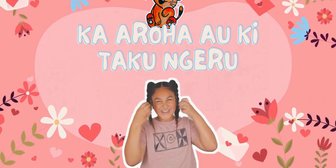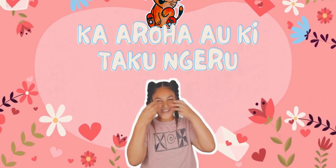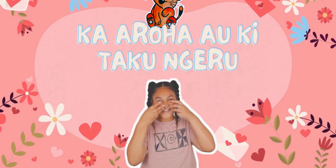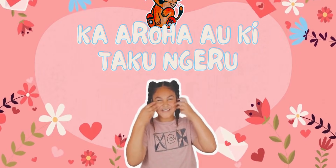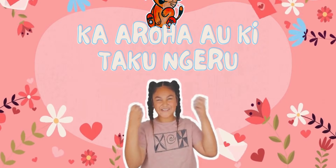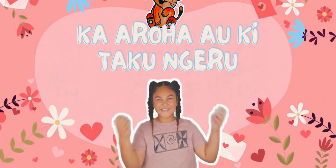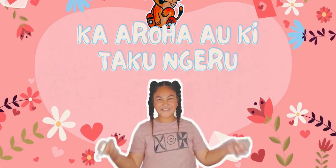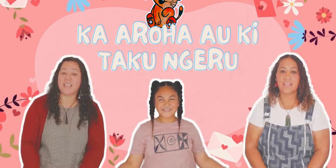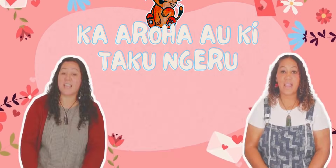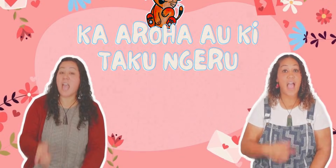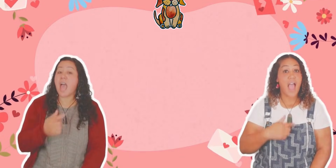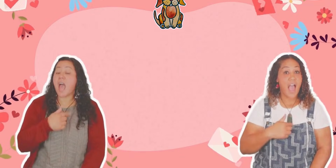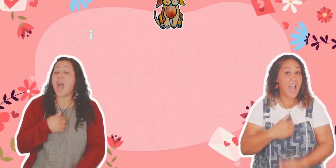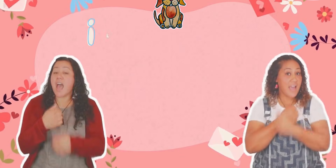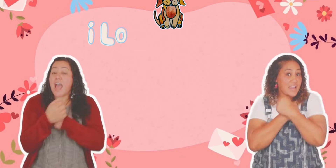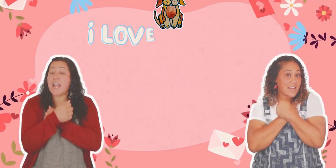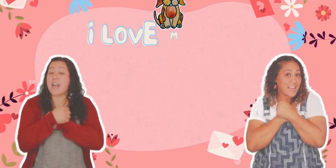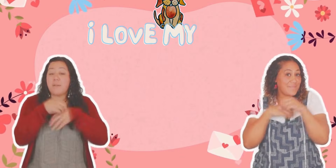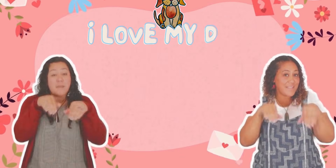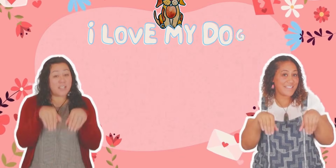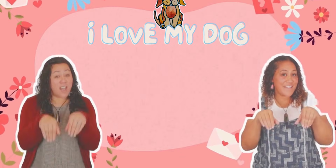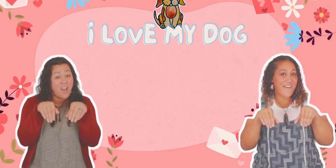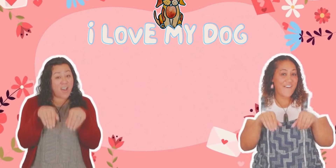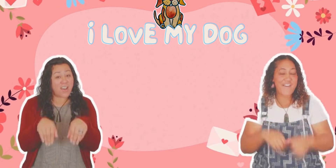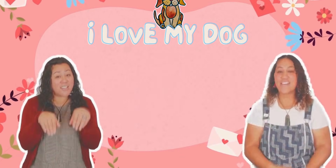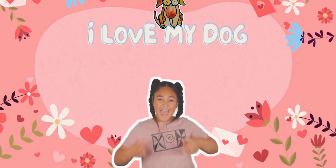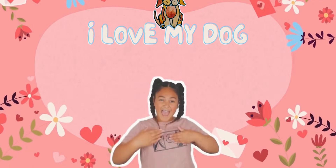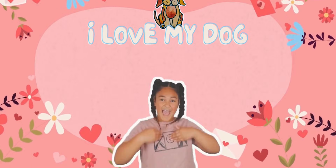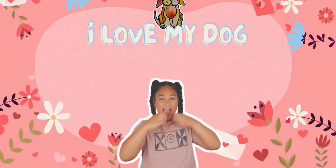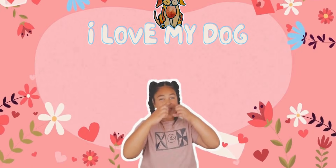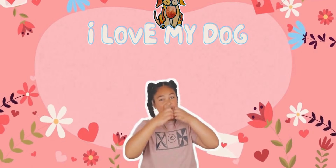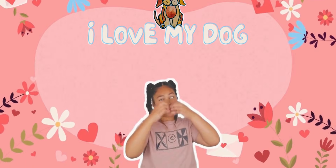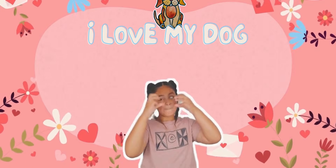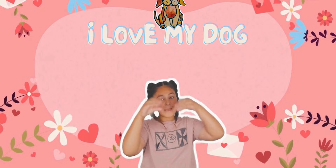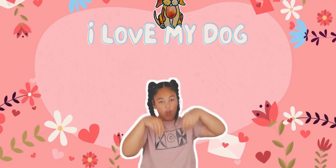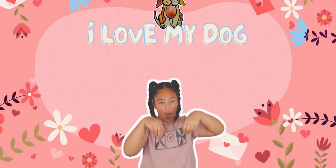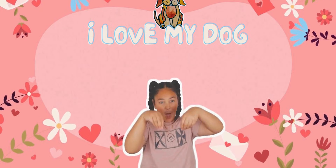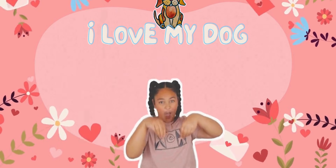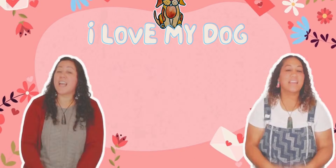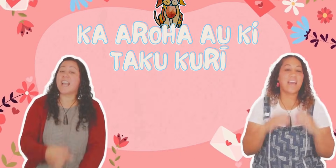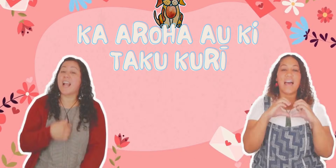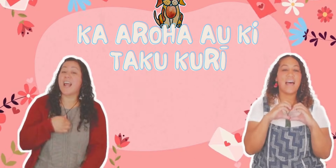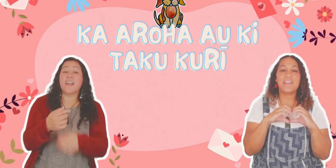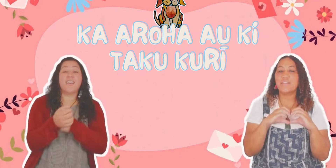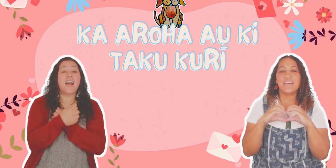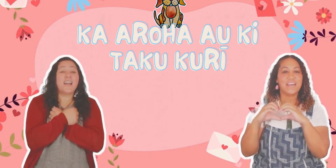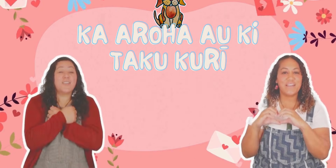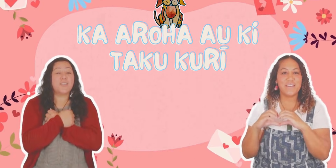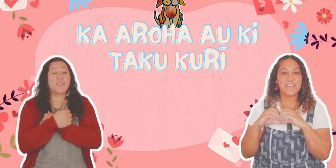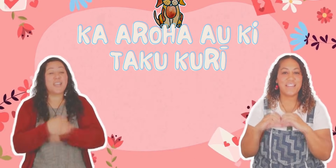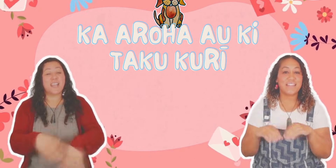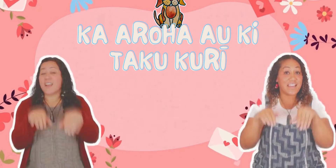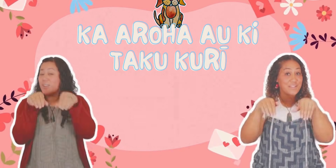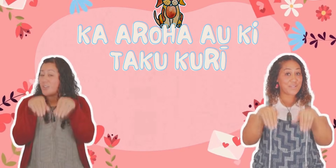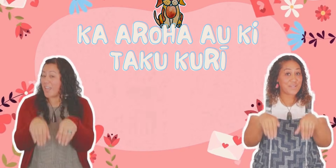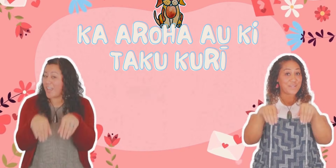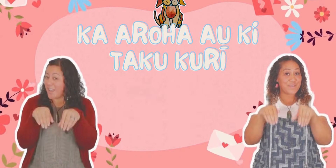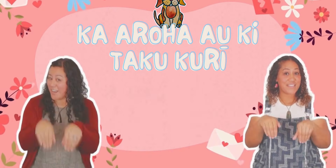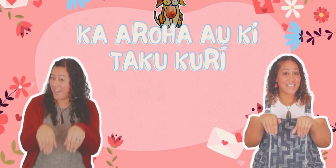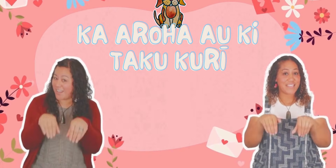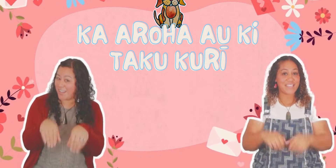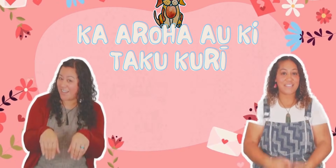taku neru. I love my dog. I love my dog. Ka aroha o ki